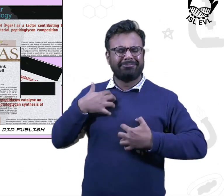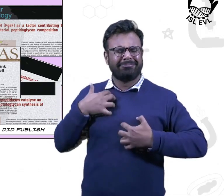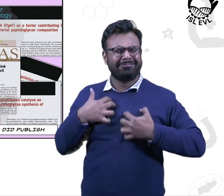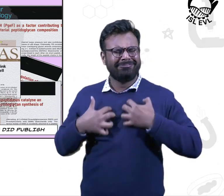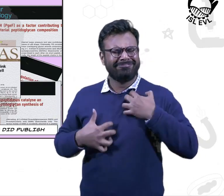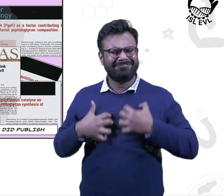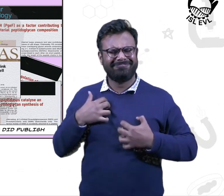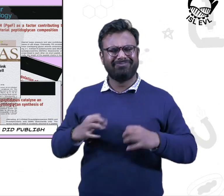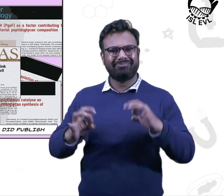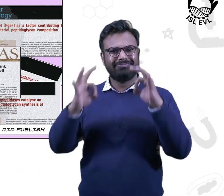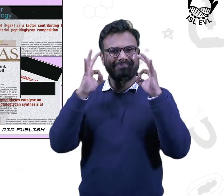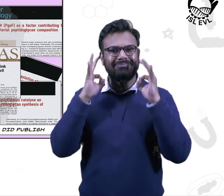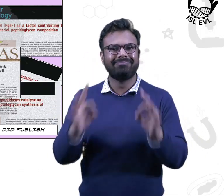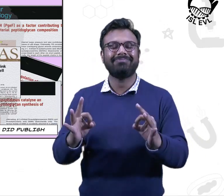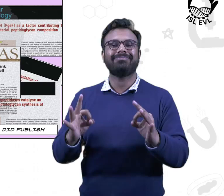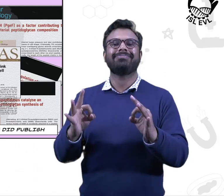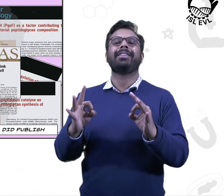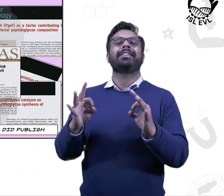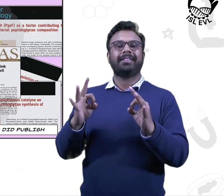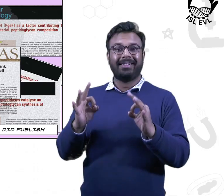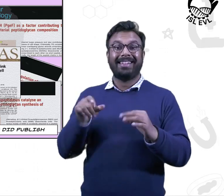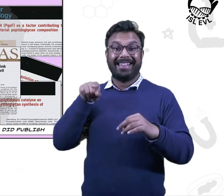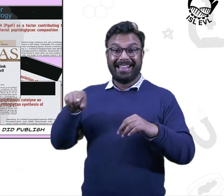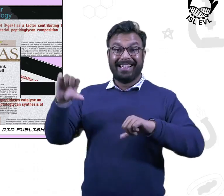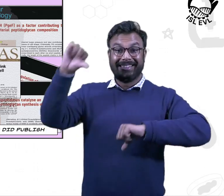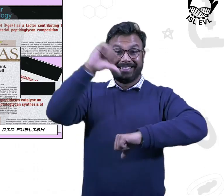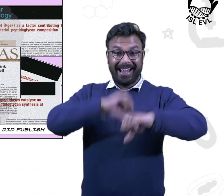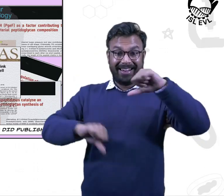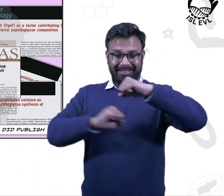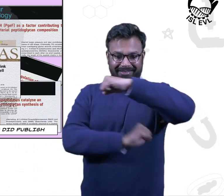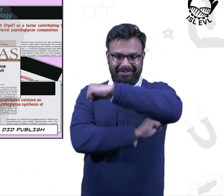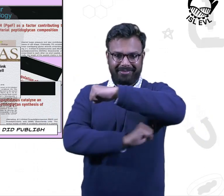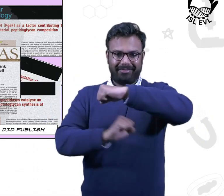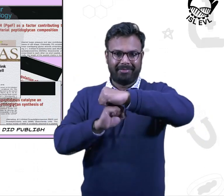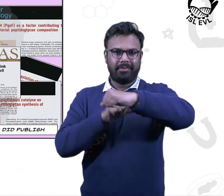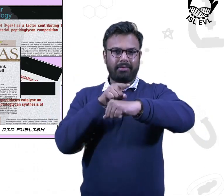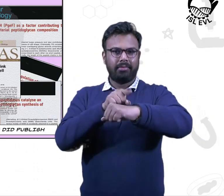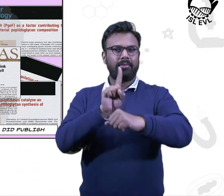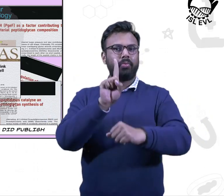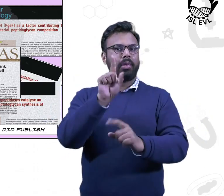the excitement which comes from deep and fundamental research in science